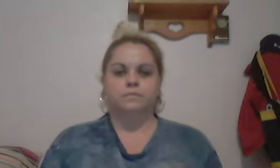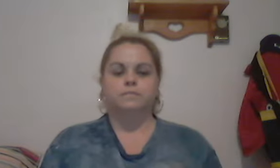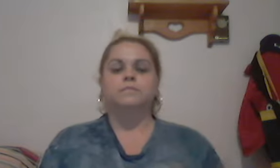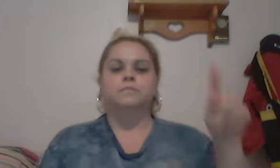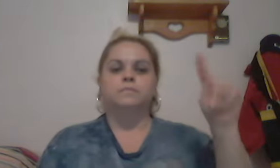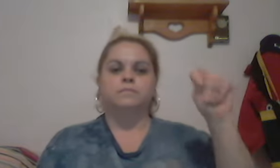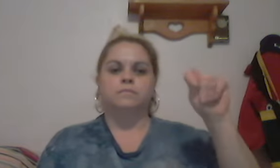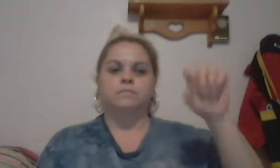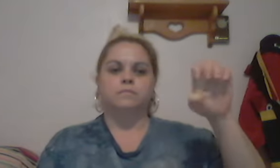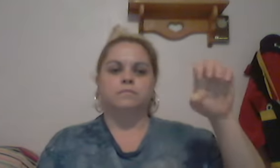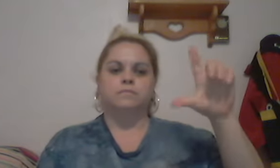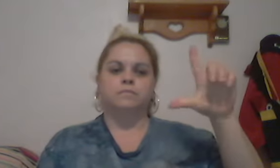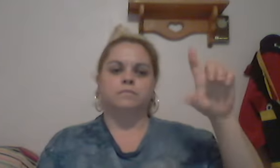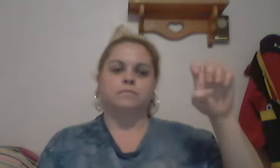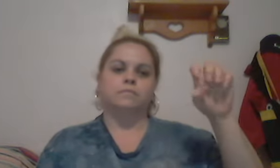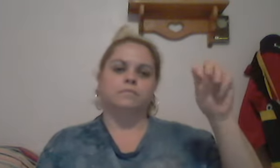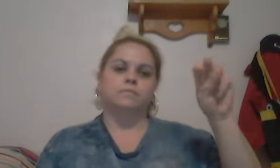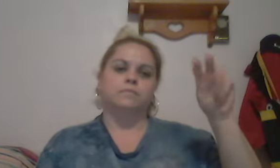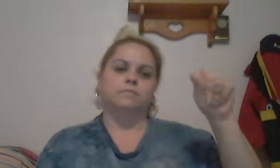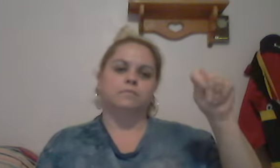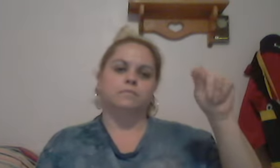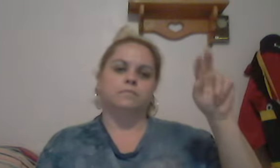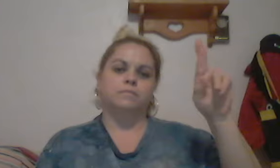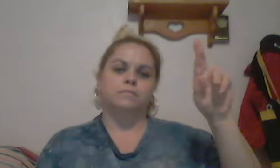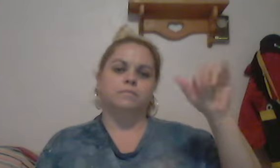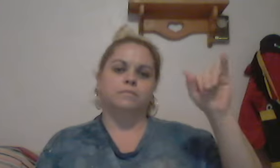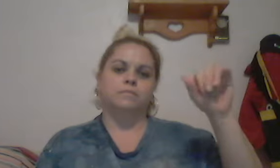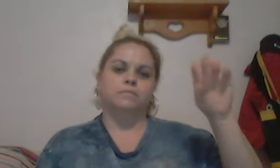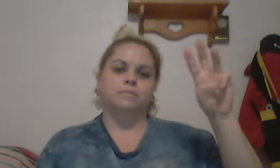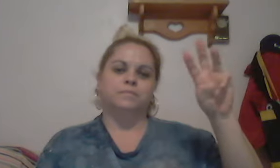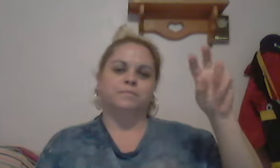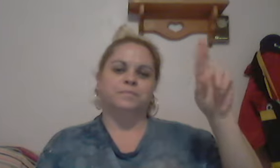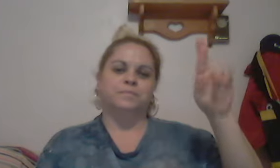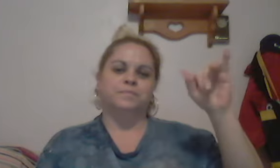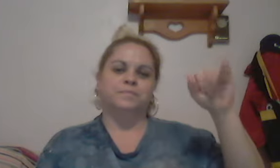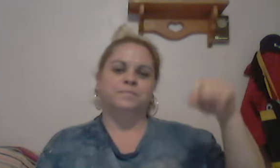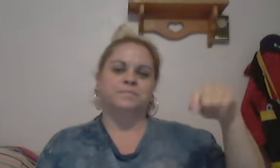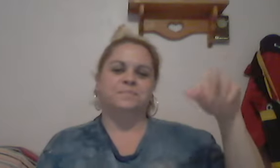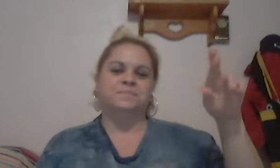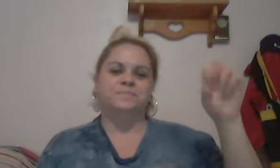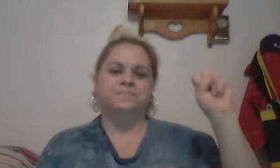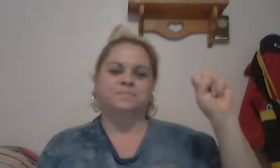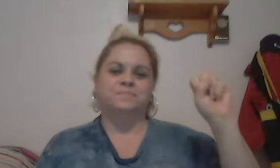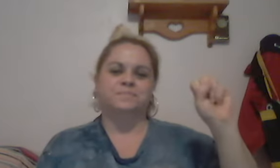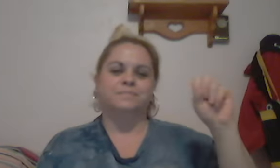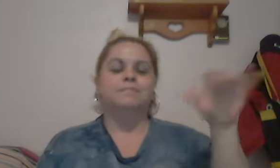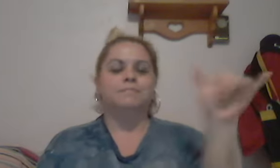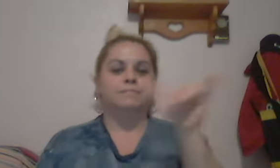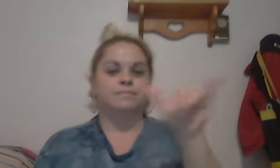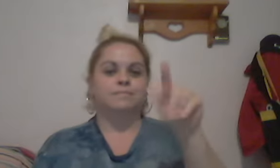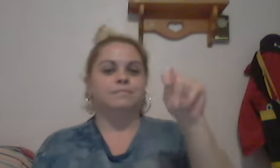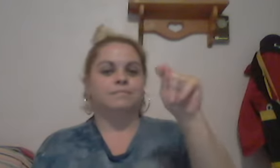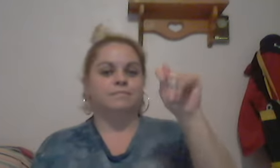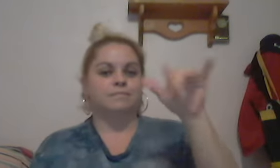TTYs, also known as teletypewriters, once played a vital role for communicating within the deaf community. From